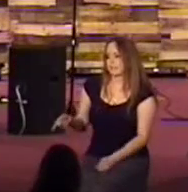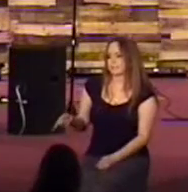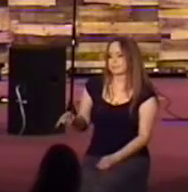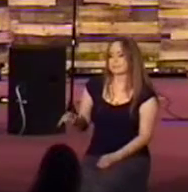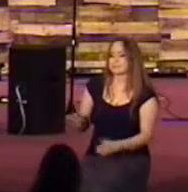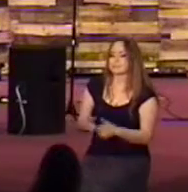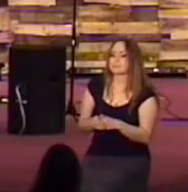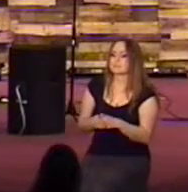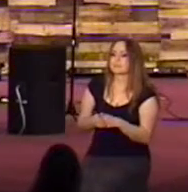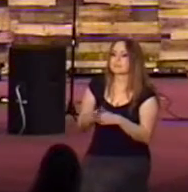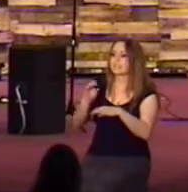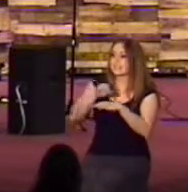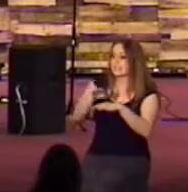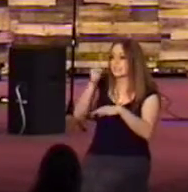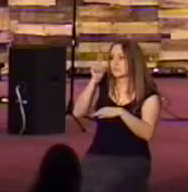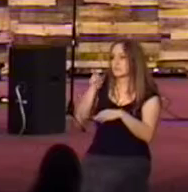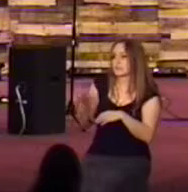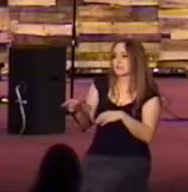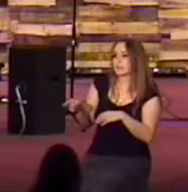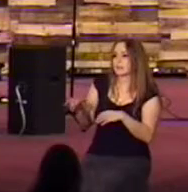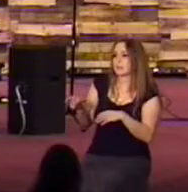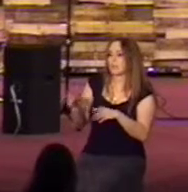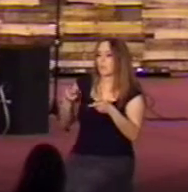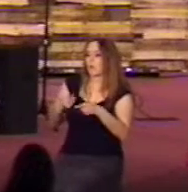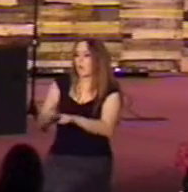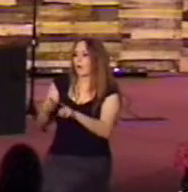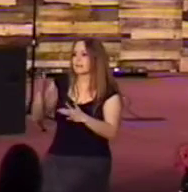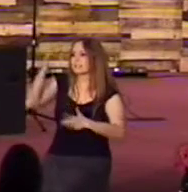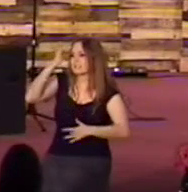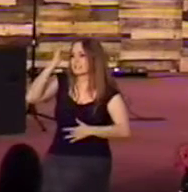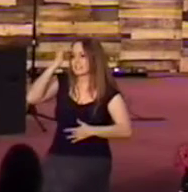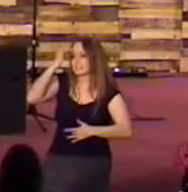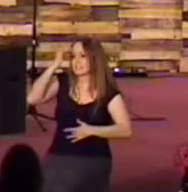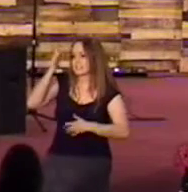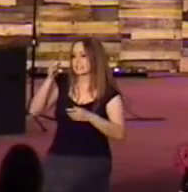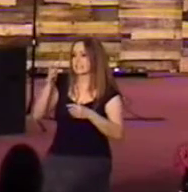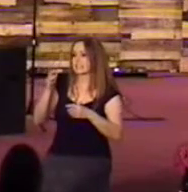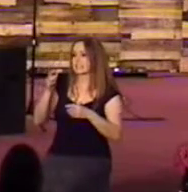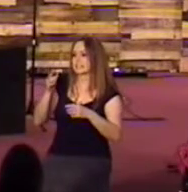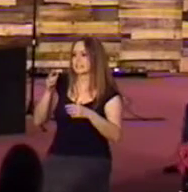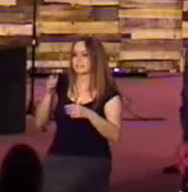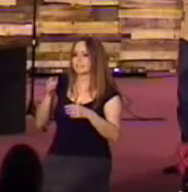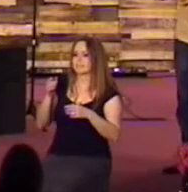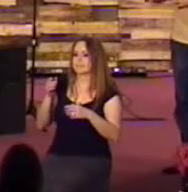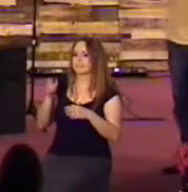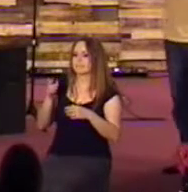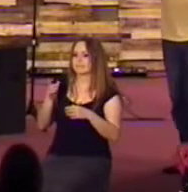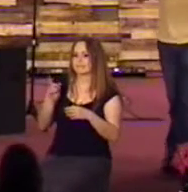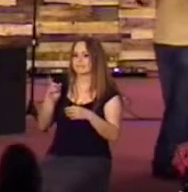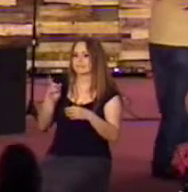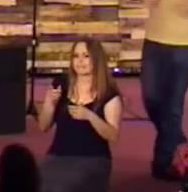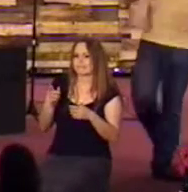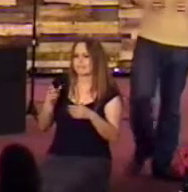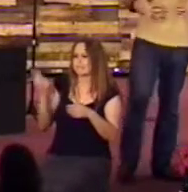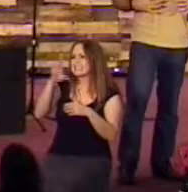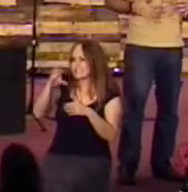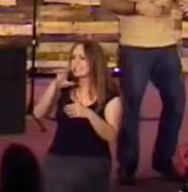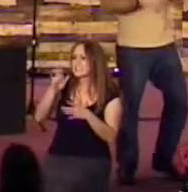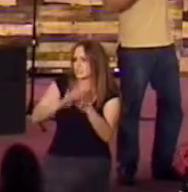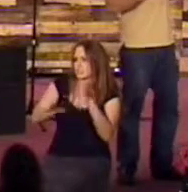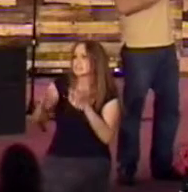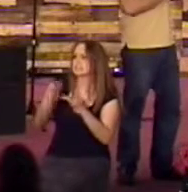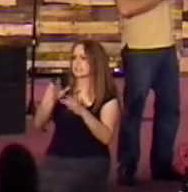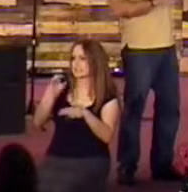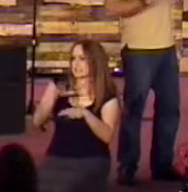is that they send for him while he's sick. Lazarus is sick, they send for Jesus, they try to get him to come and heal him because they know he can heal him,